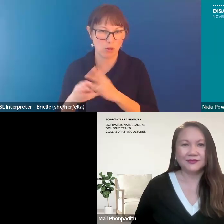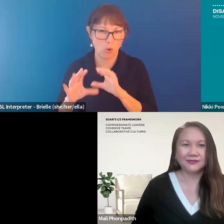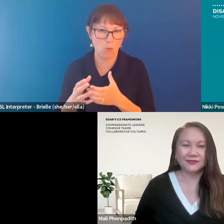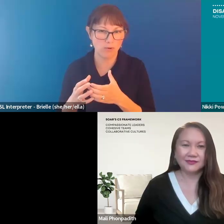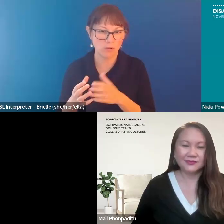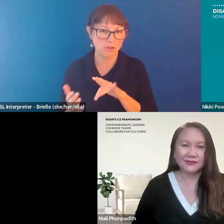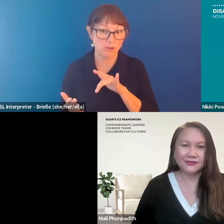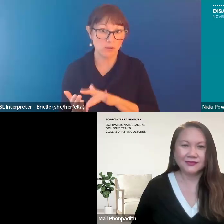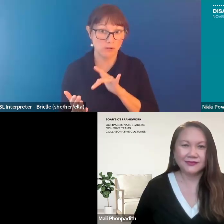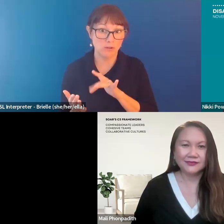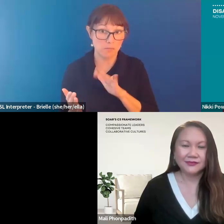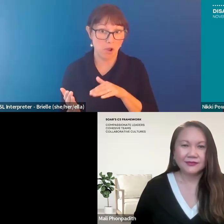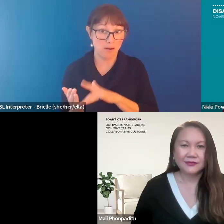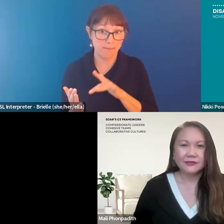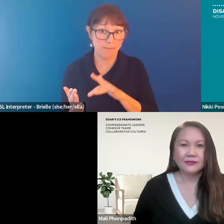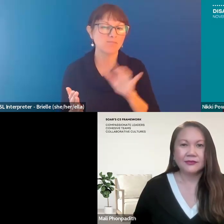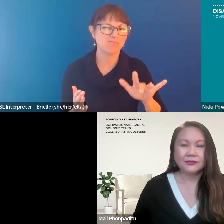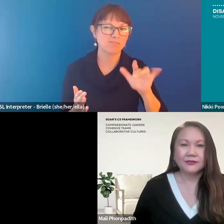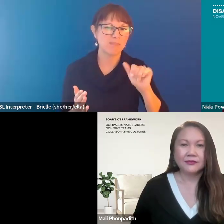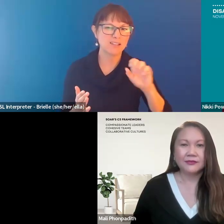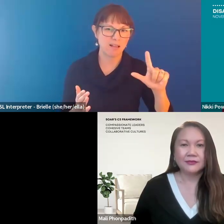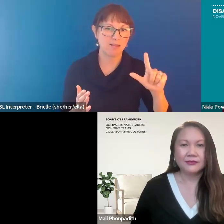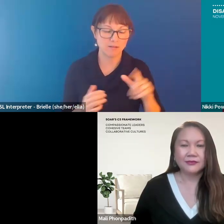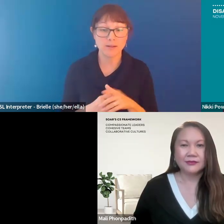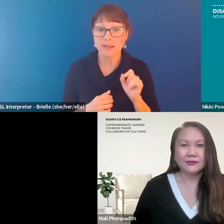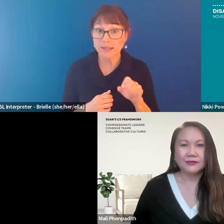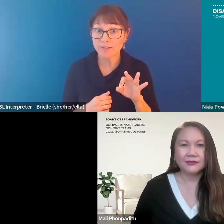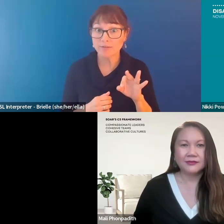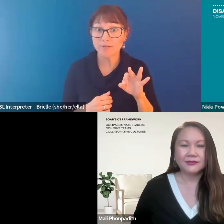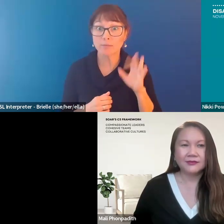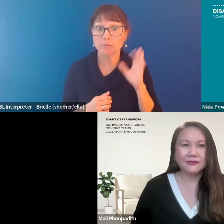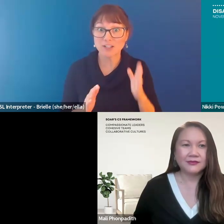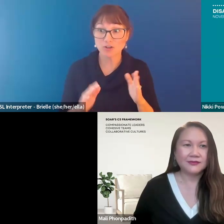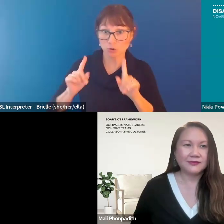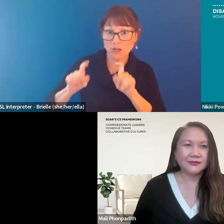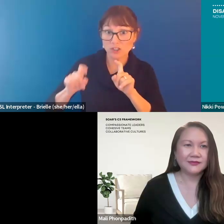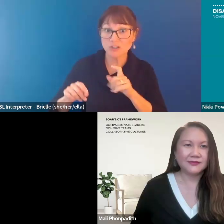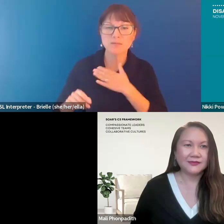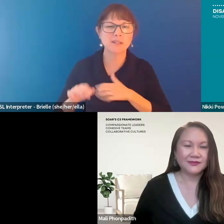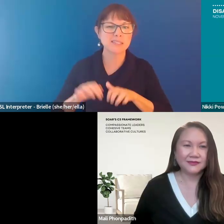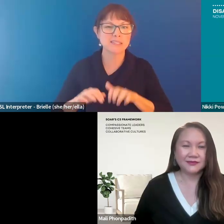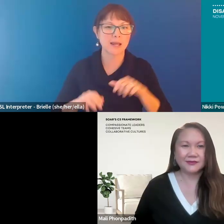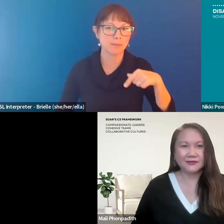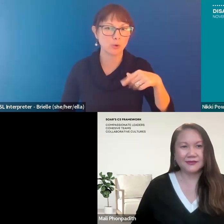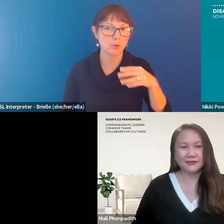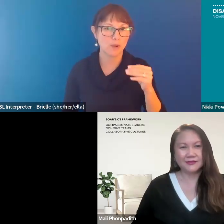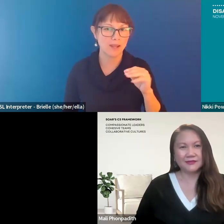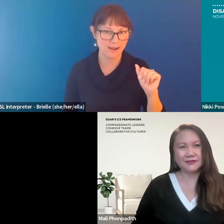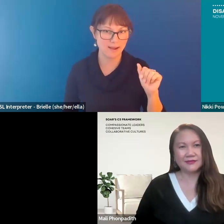American Sign Language. If you have any questions for the presenters during the session, please put them in the